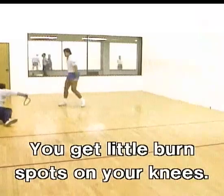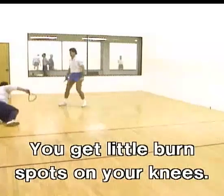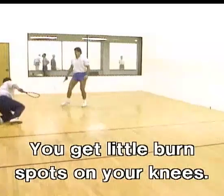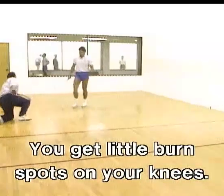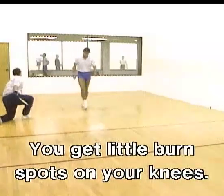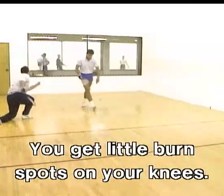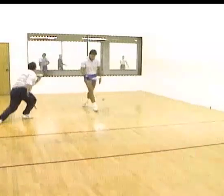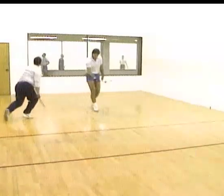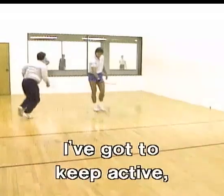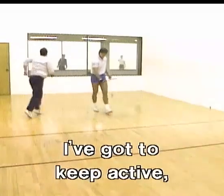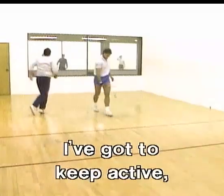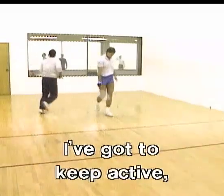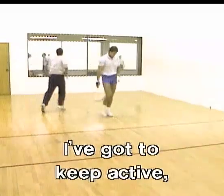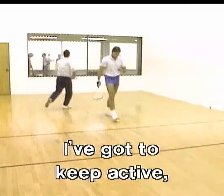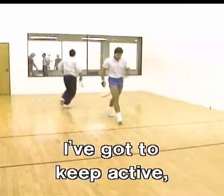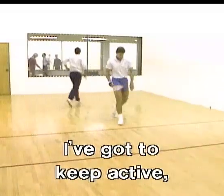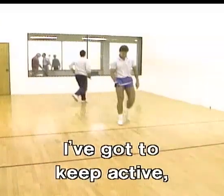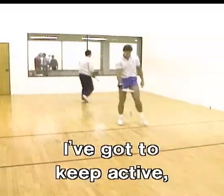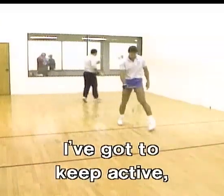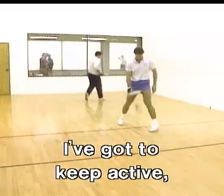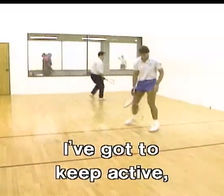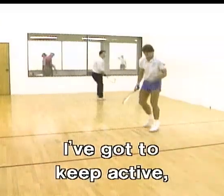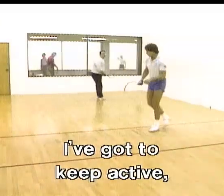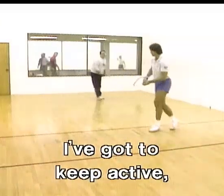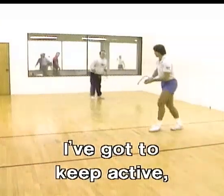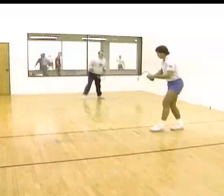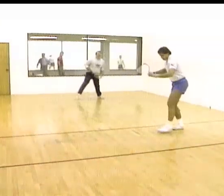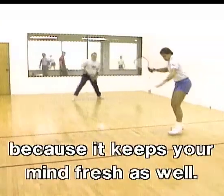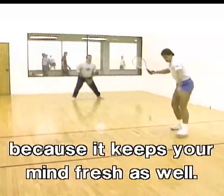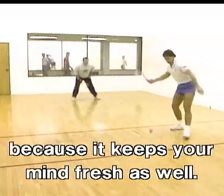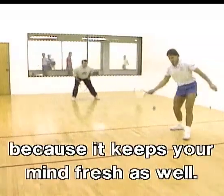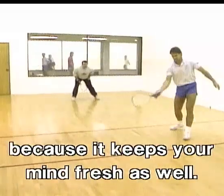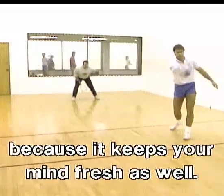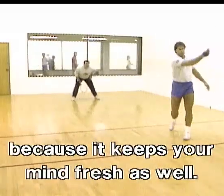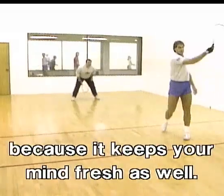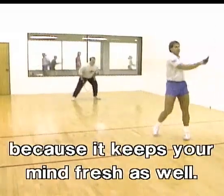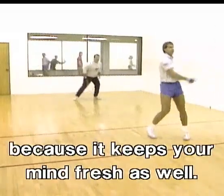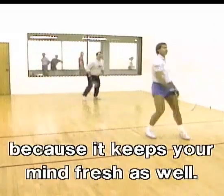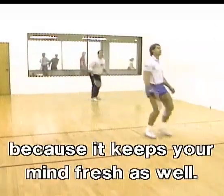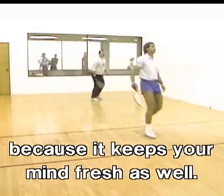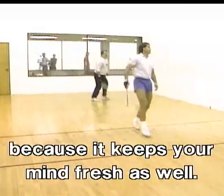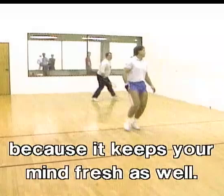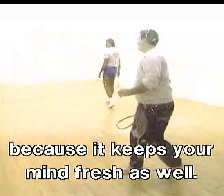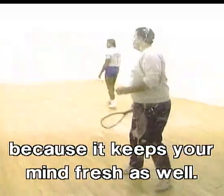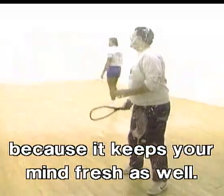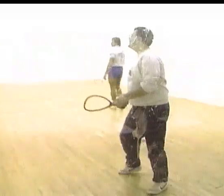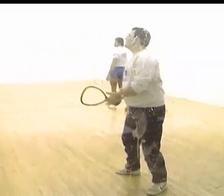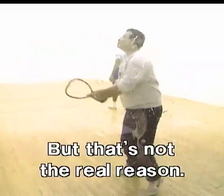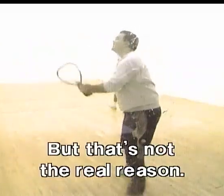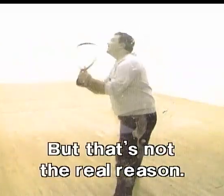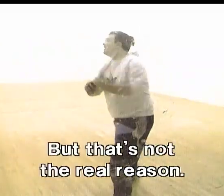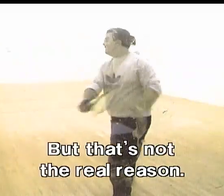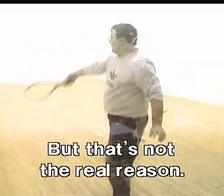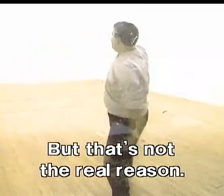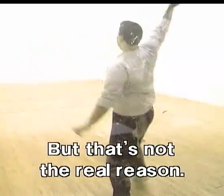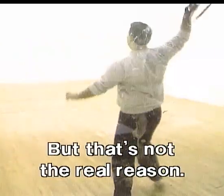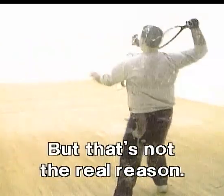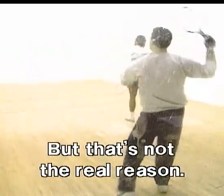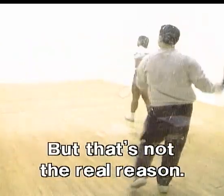I constantly gotta keep active because it keeps the mind fresh as well too. But that's not just the real reason. I think the